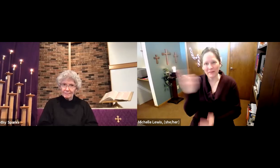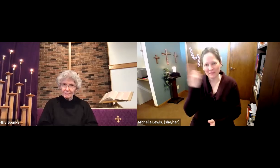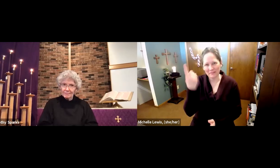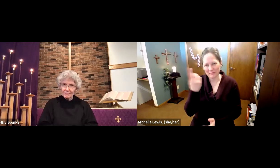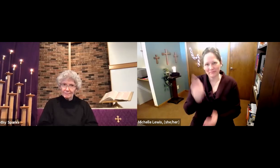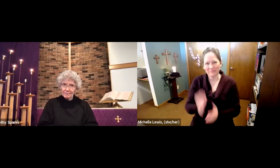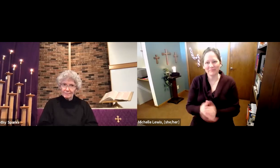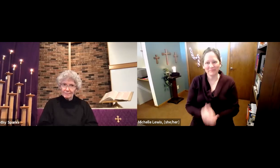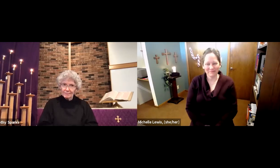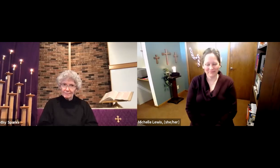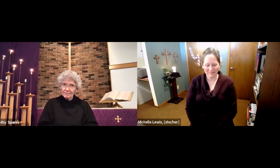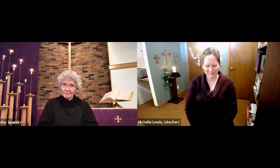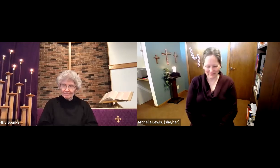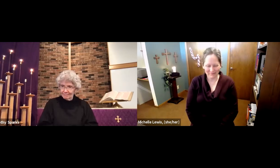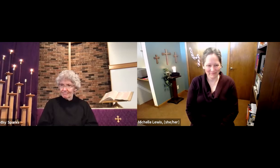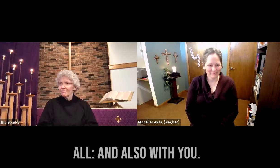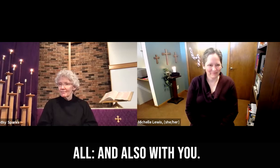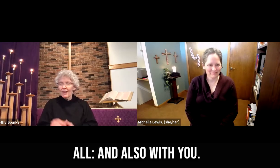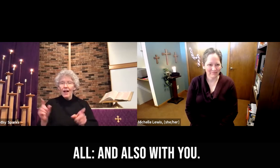be with you always